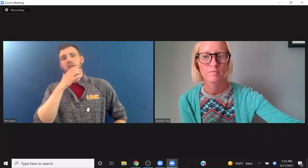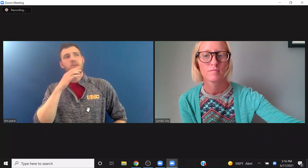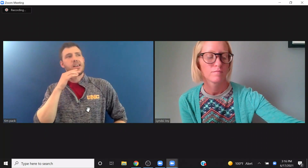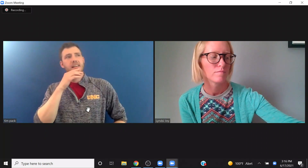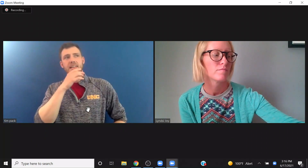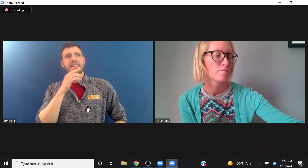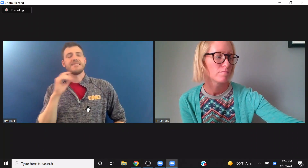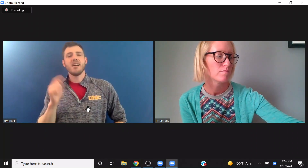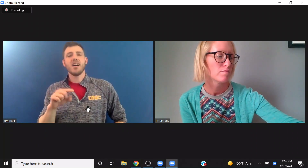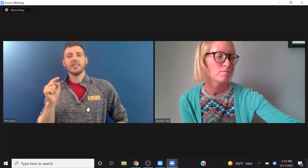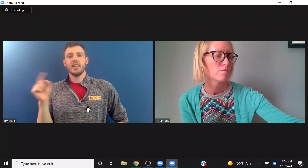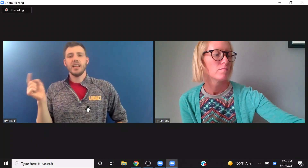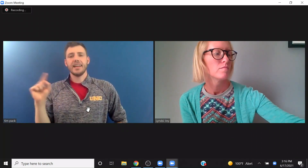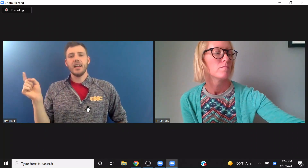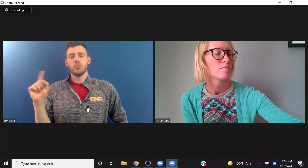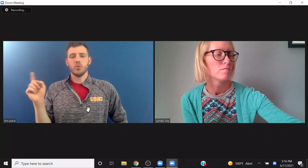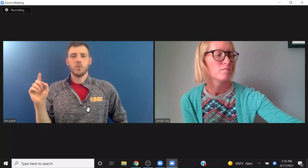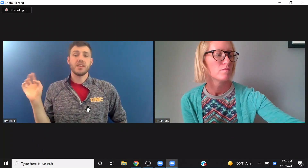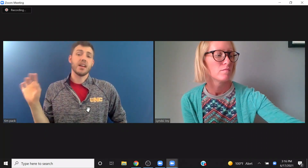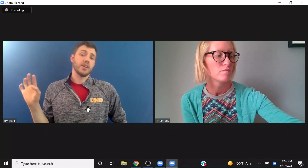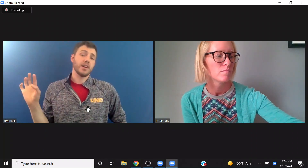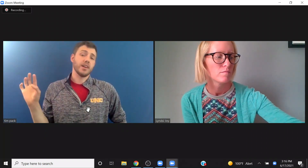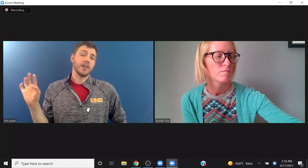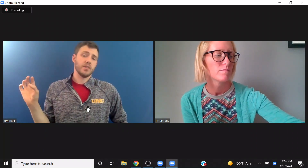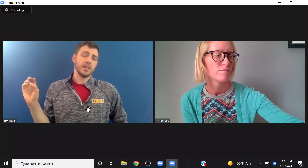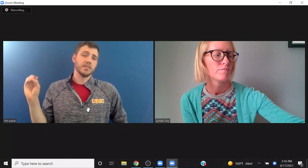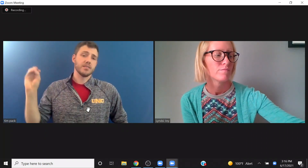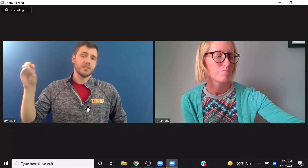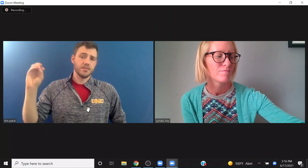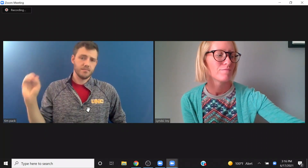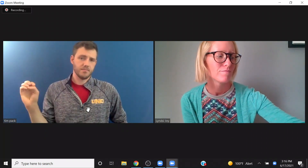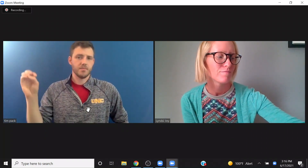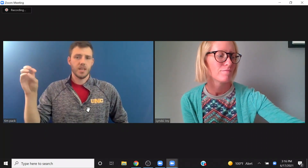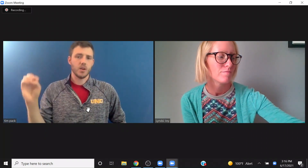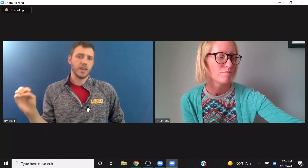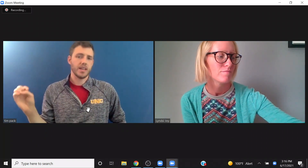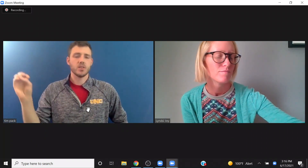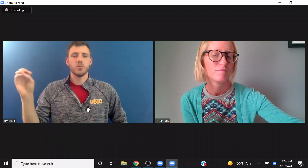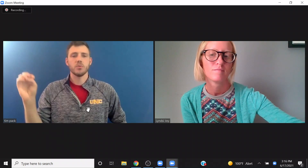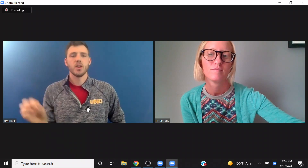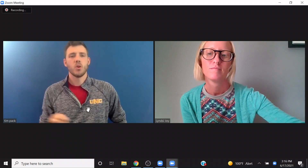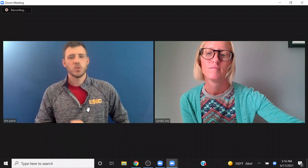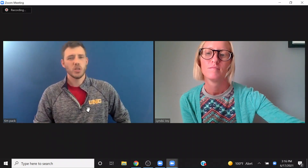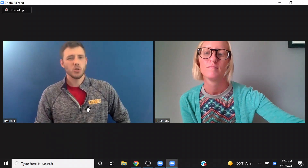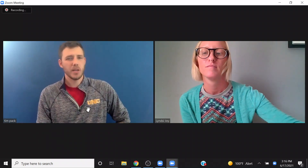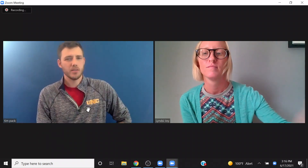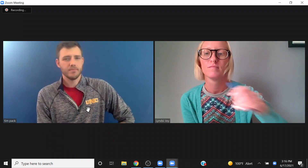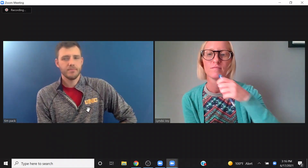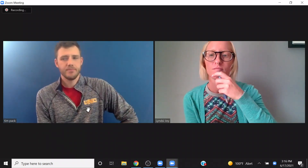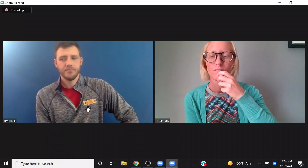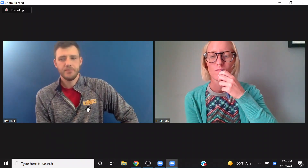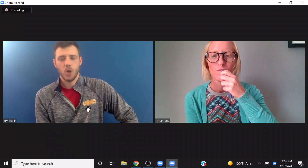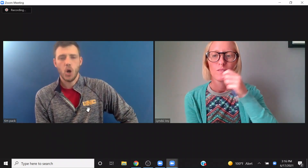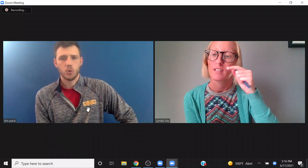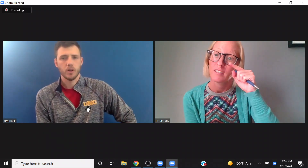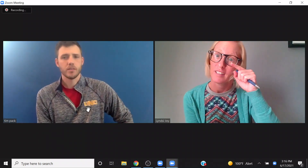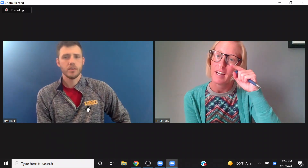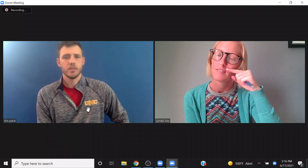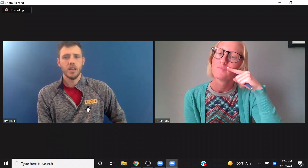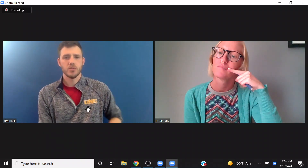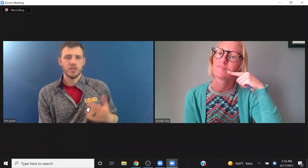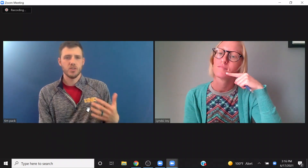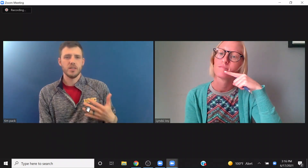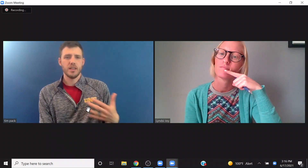And so not lining up with where the narrator is in his own was a little bit